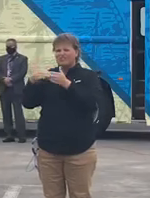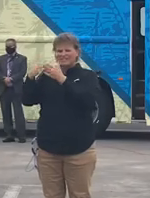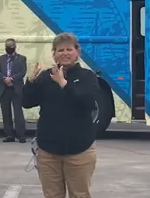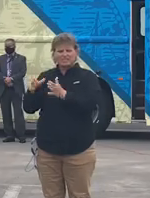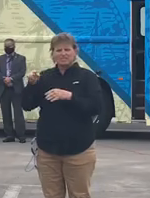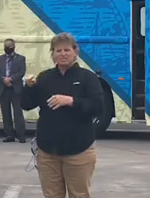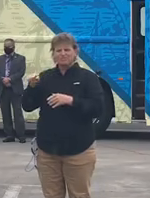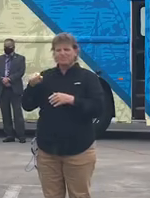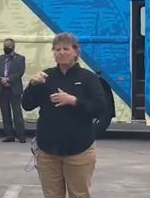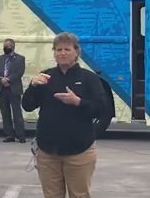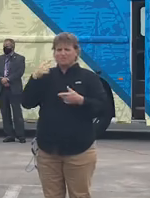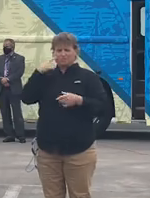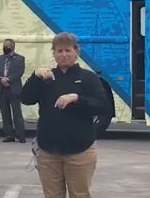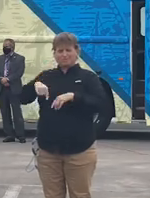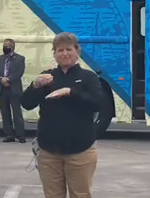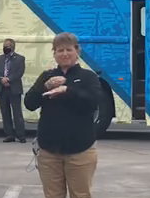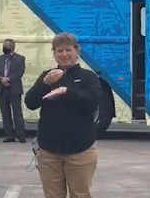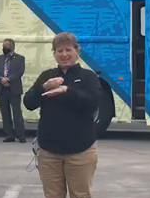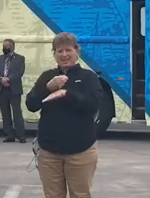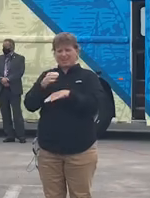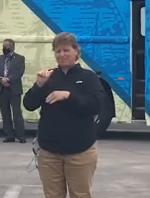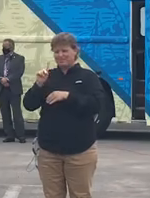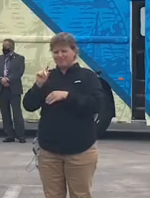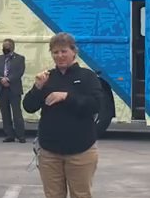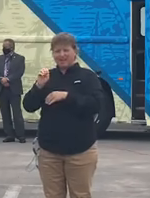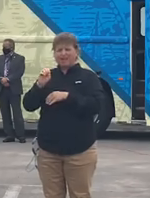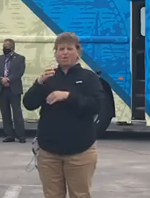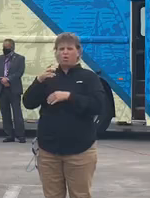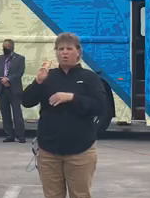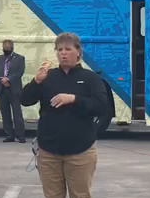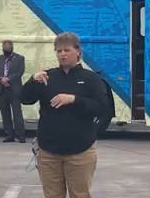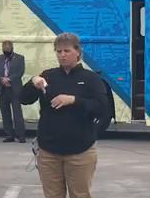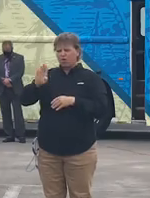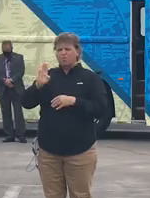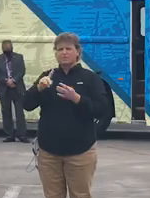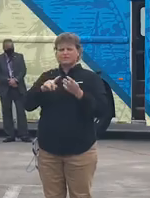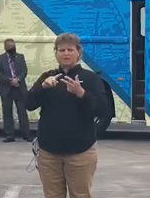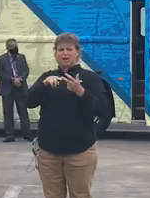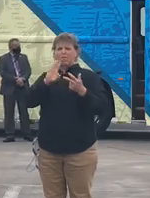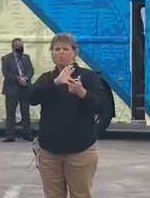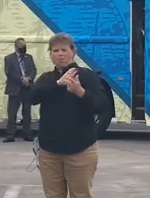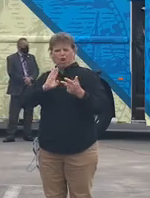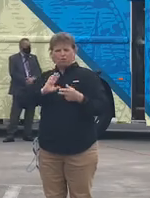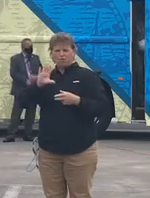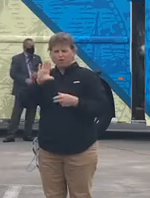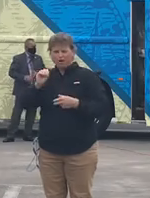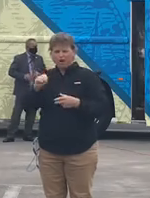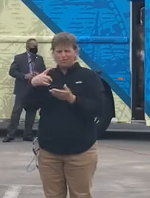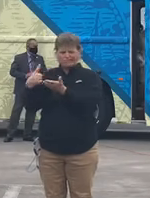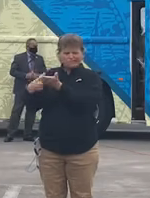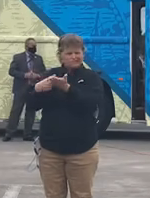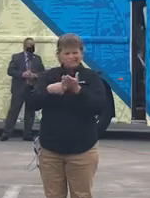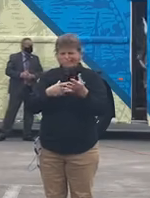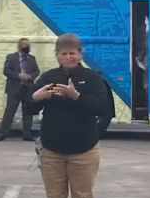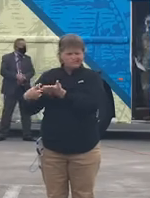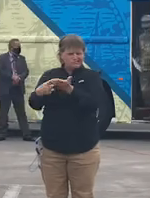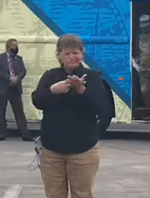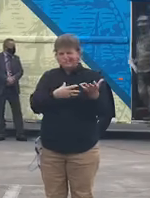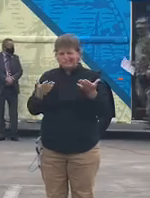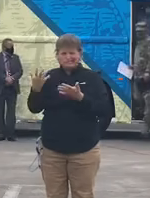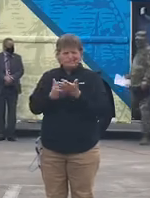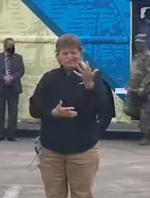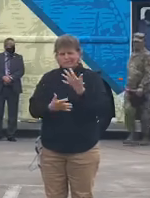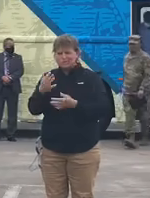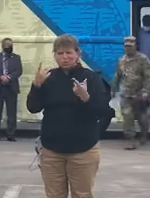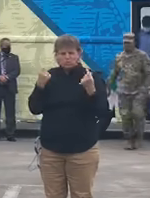Beach and Broward about what would phase 1 look like. And they were doing last week some very important announcements on parks,